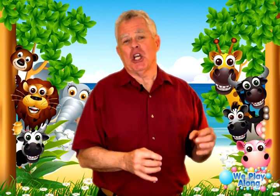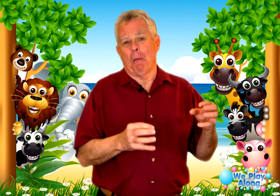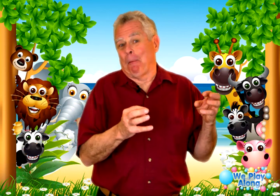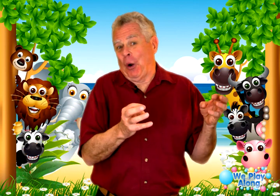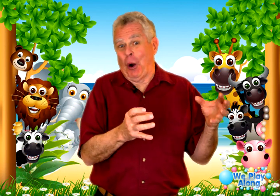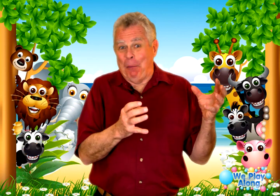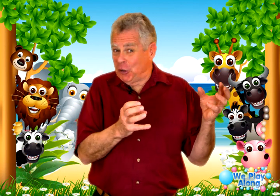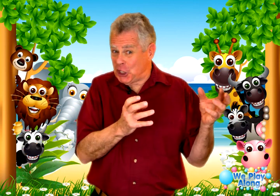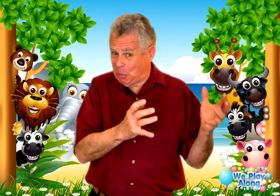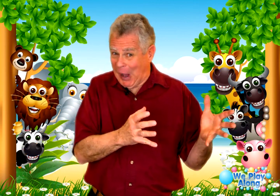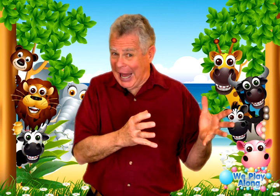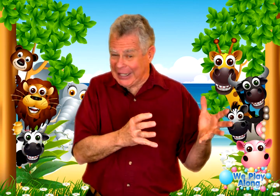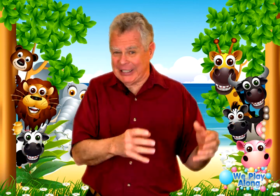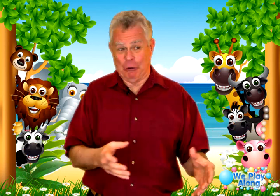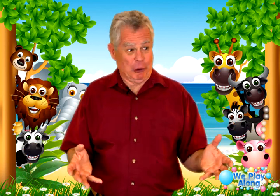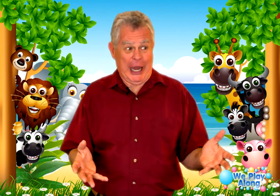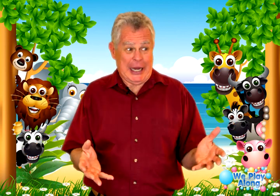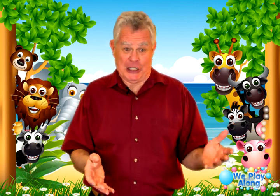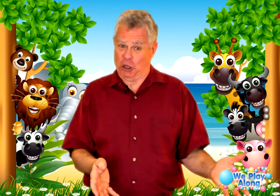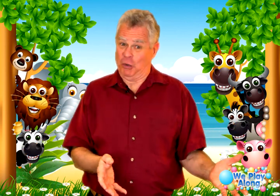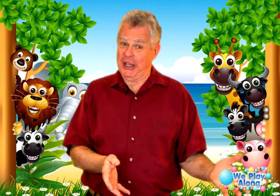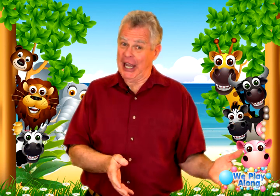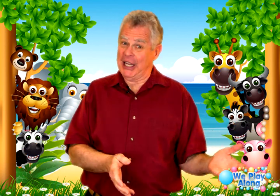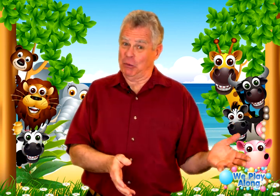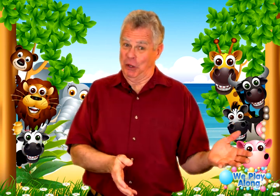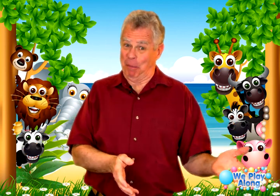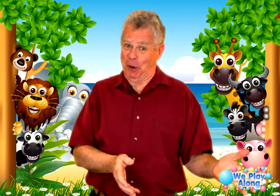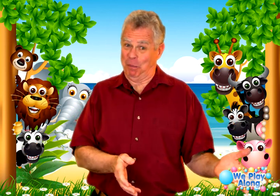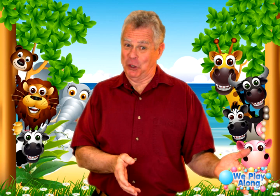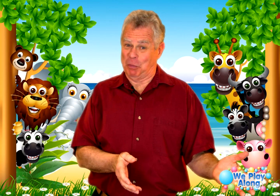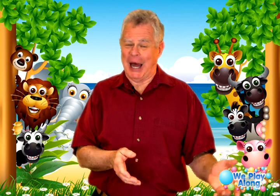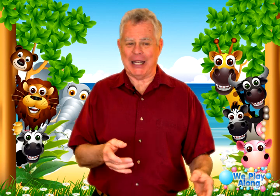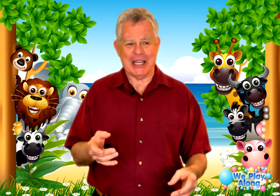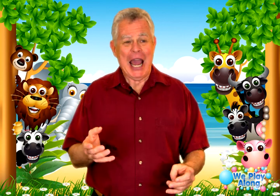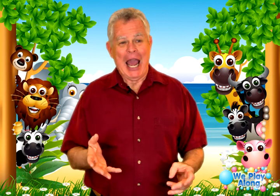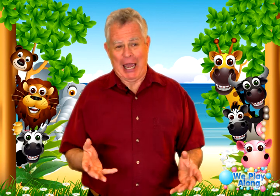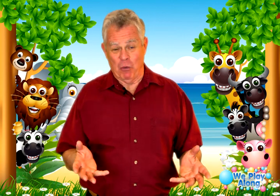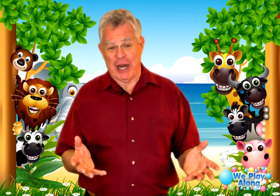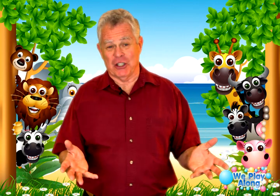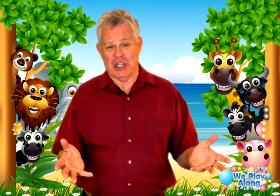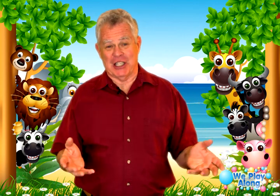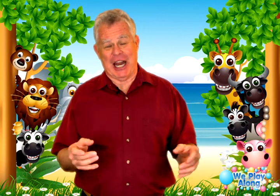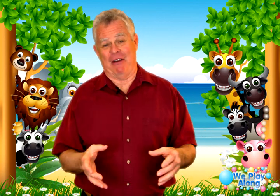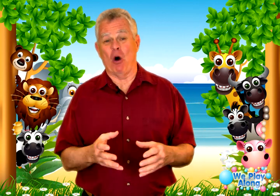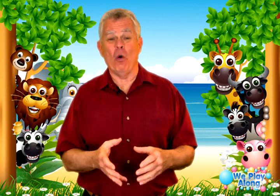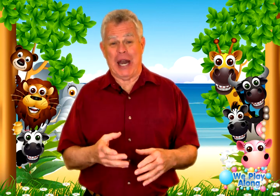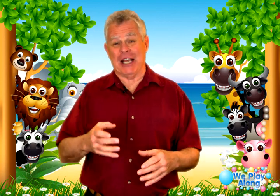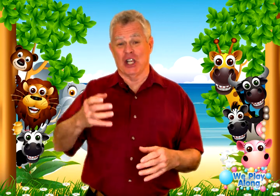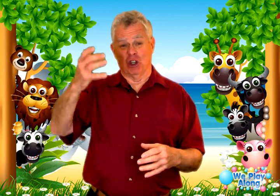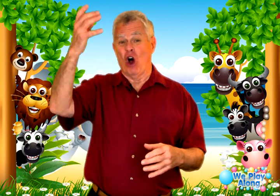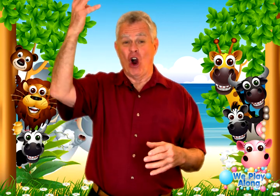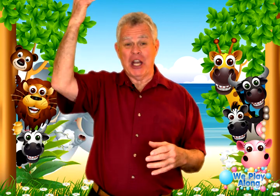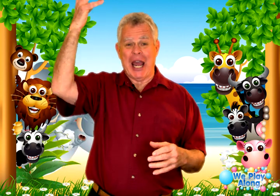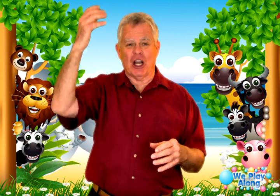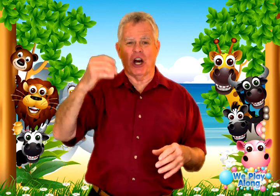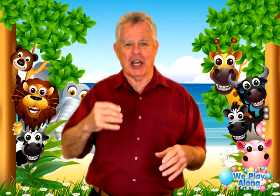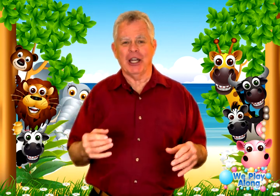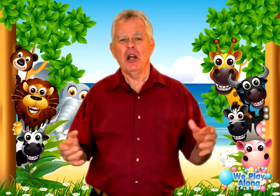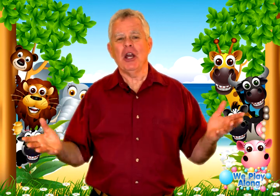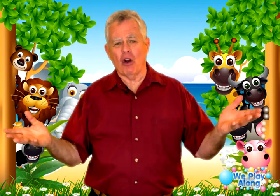purple spots. Okay. It's three legs with a purple spot. And what else does it have? Oh, it has a long neck on it. And